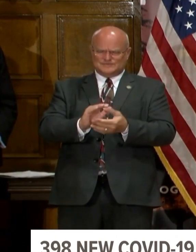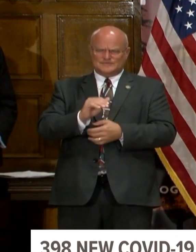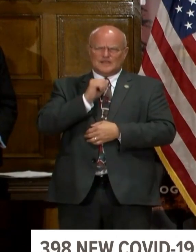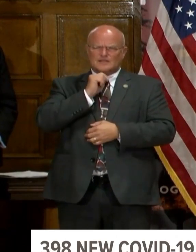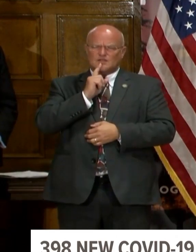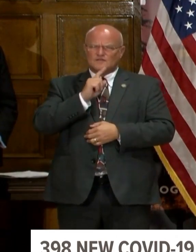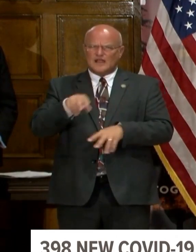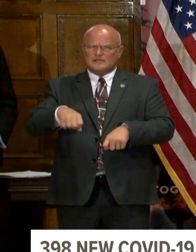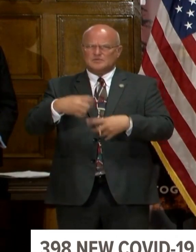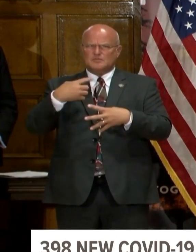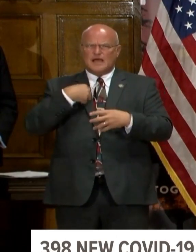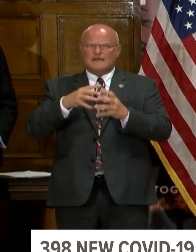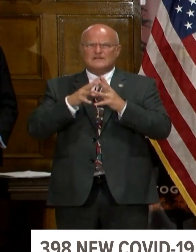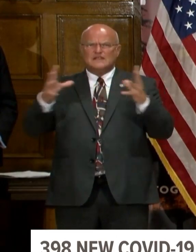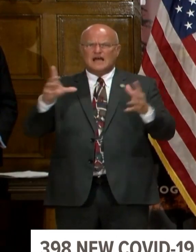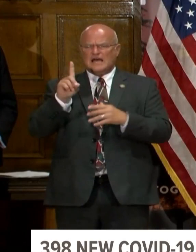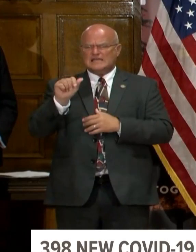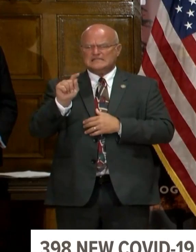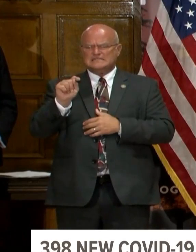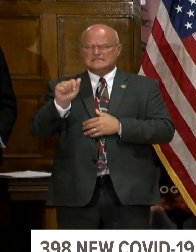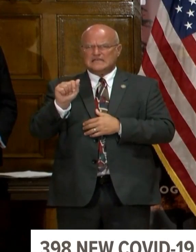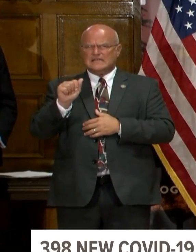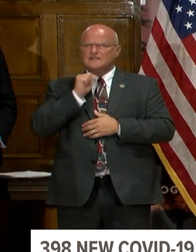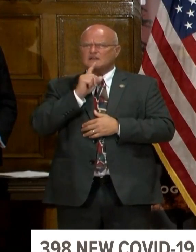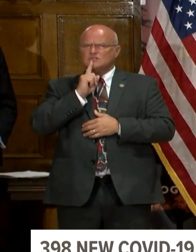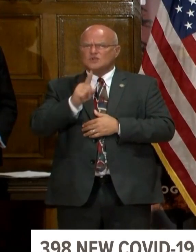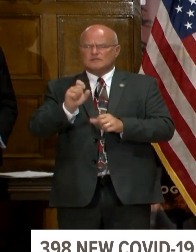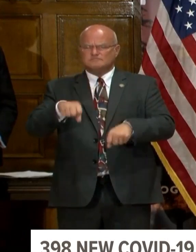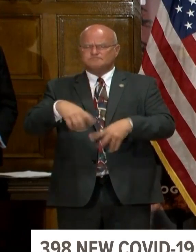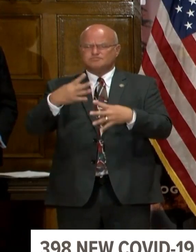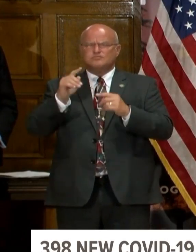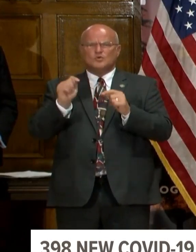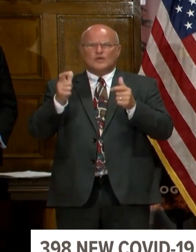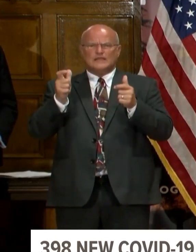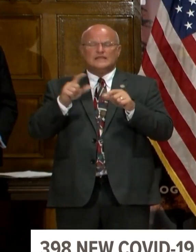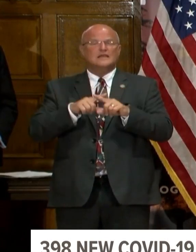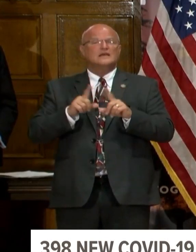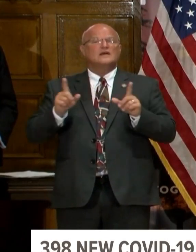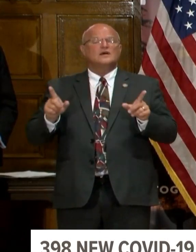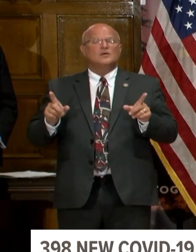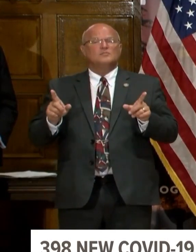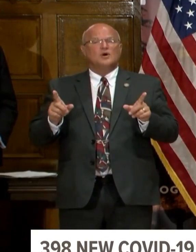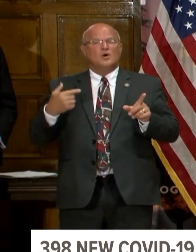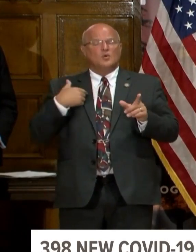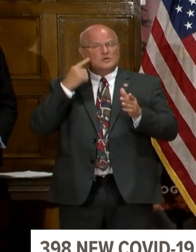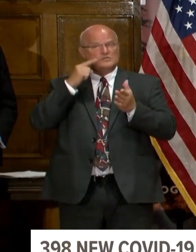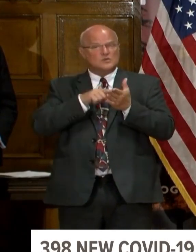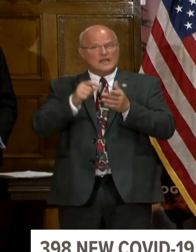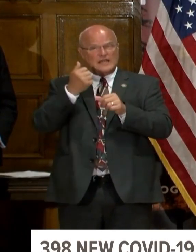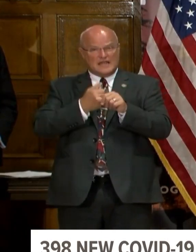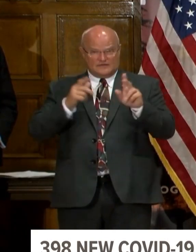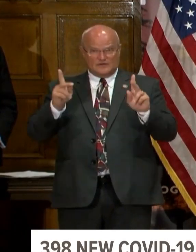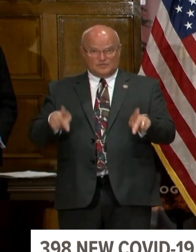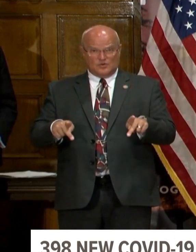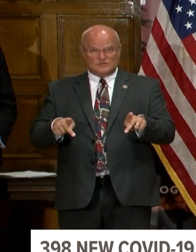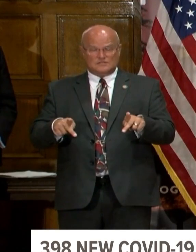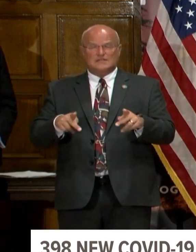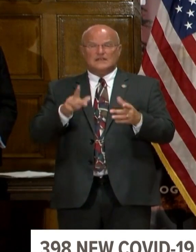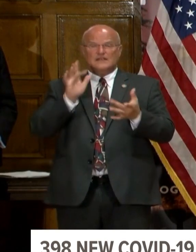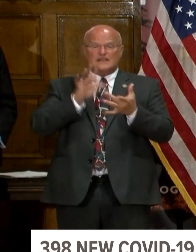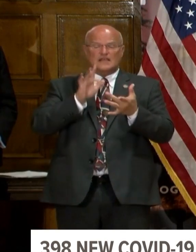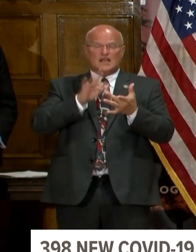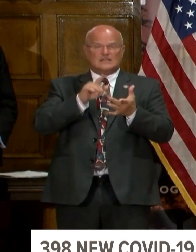sure if I can pull up. I have a lot of data, and I'm not sure if I can pull it up really quickly, but we're tracking it for each one of the contact